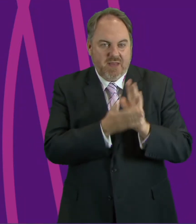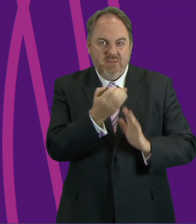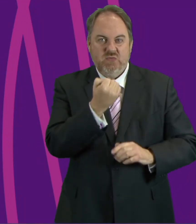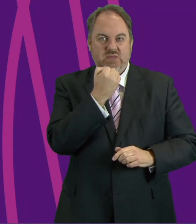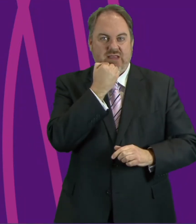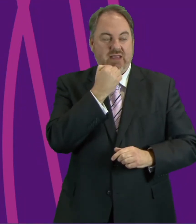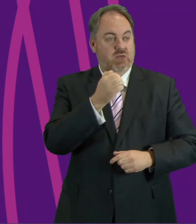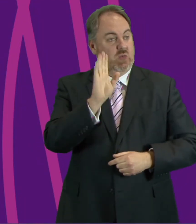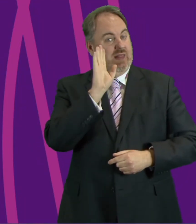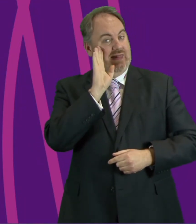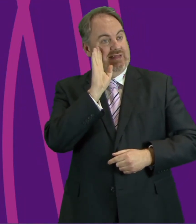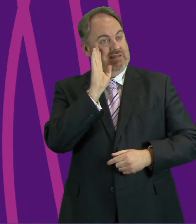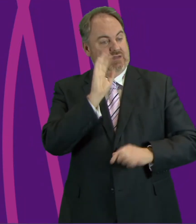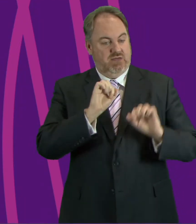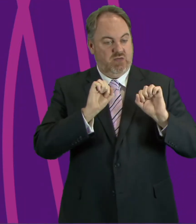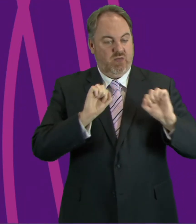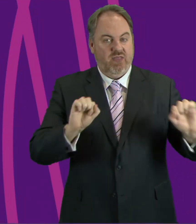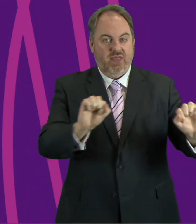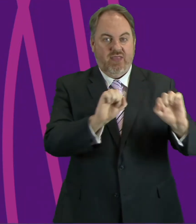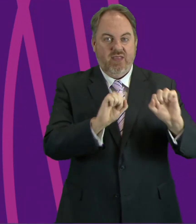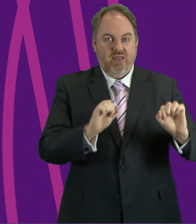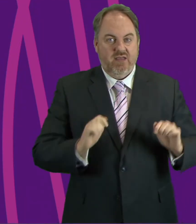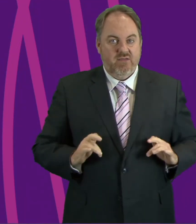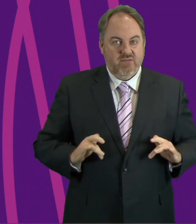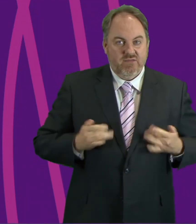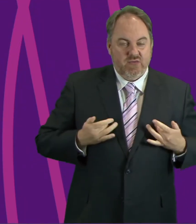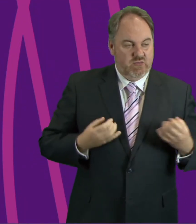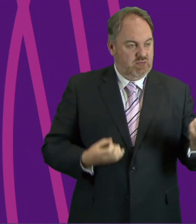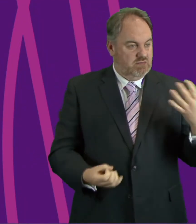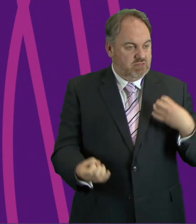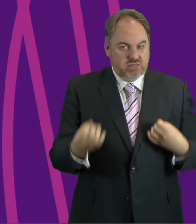views into account, and those processes